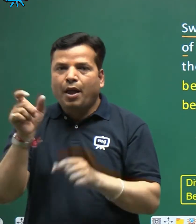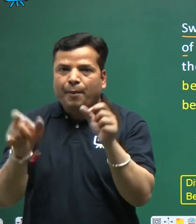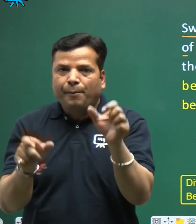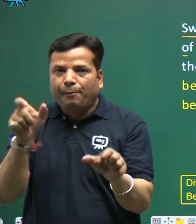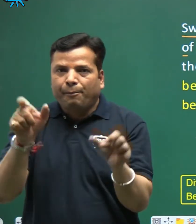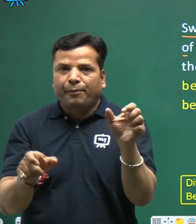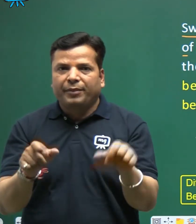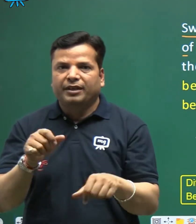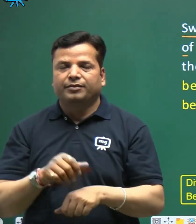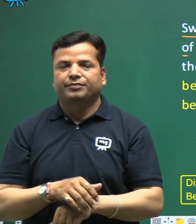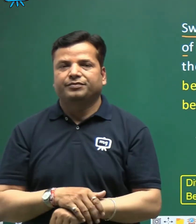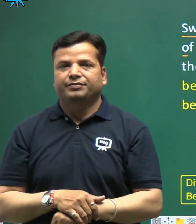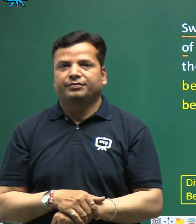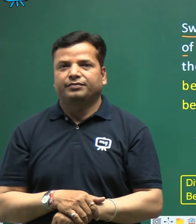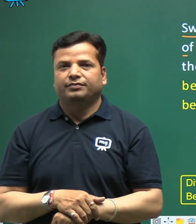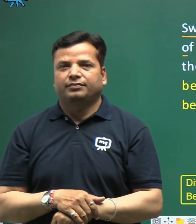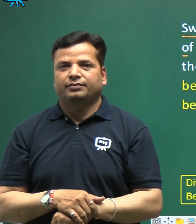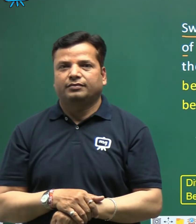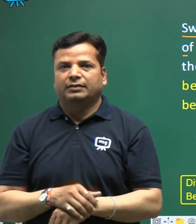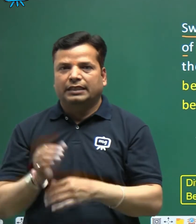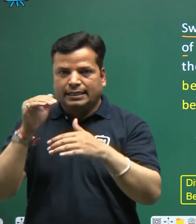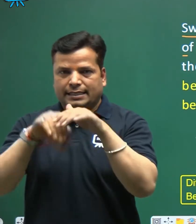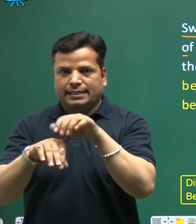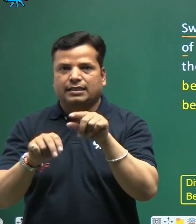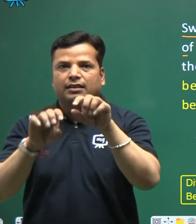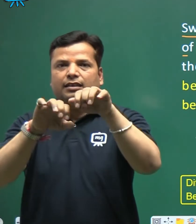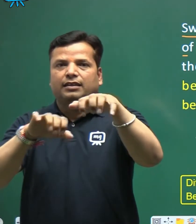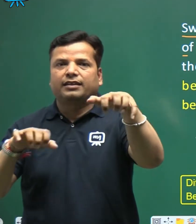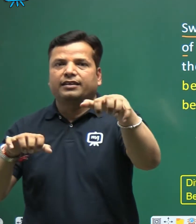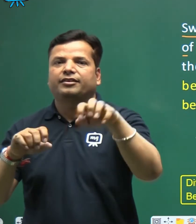people in the city.